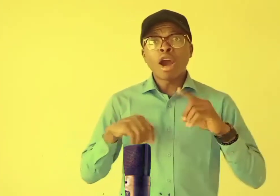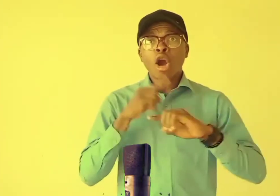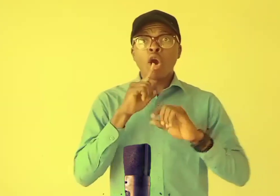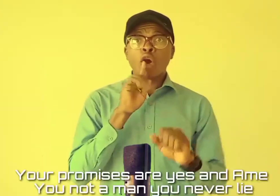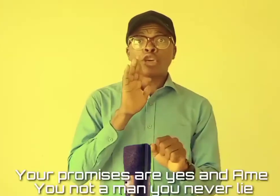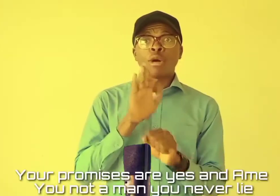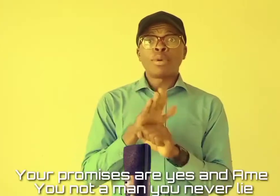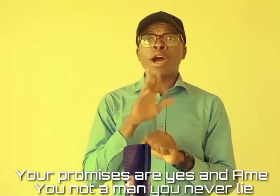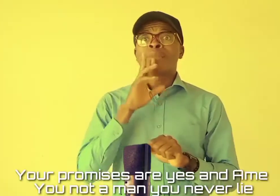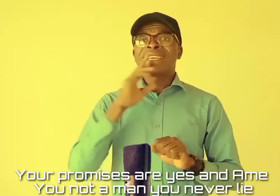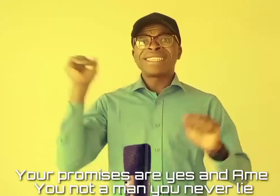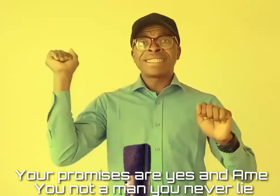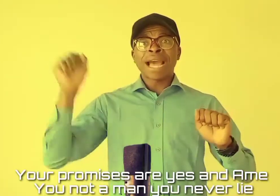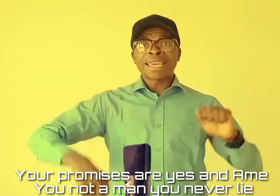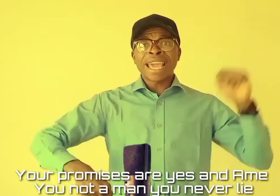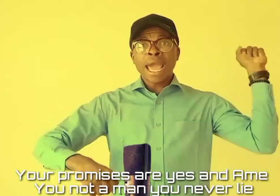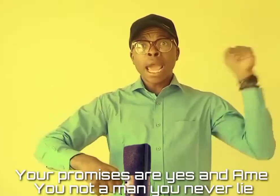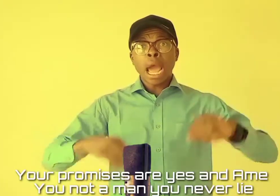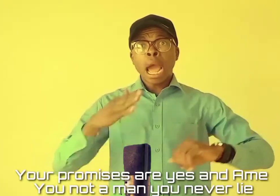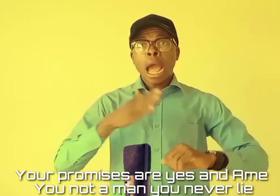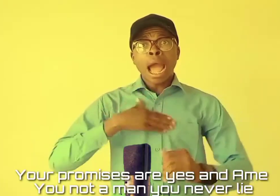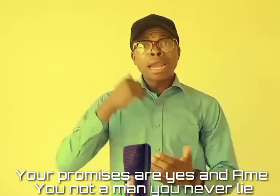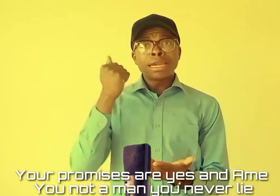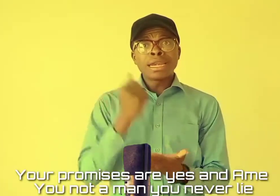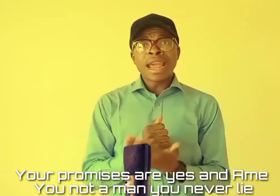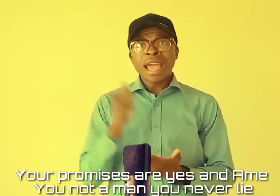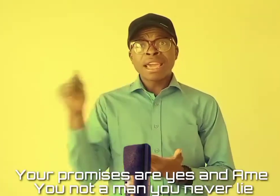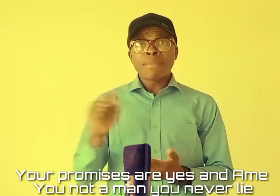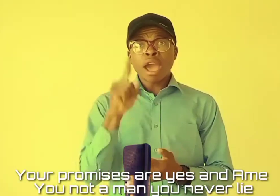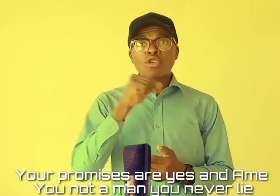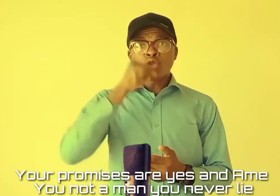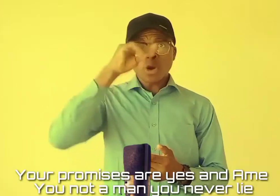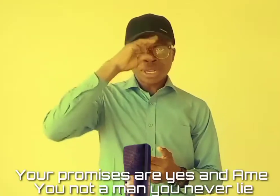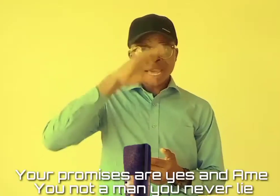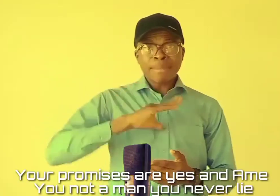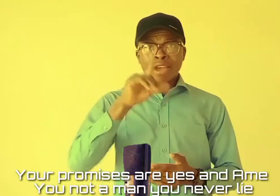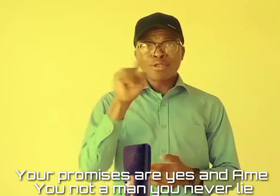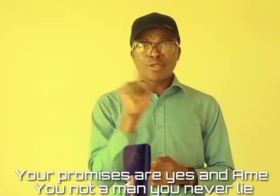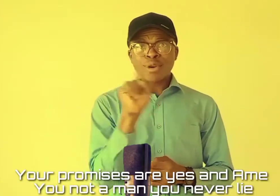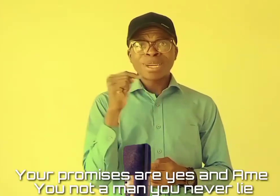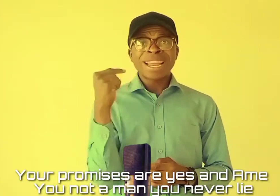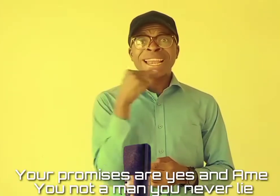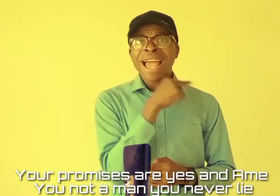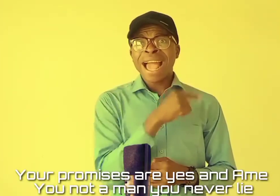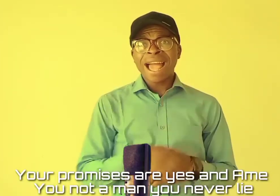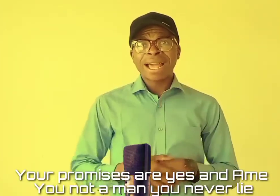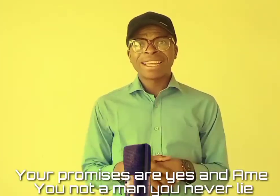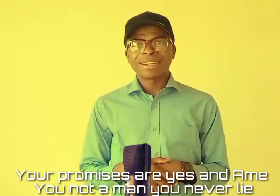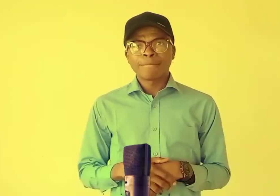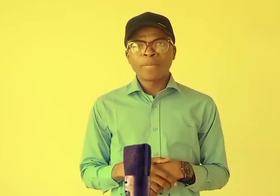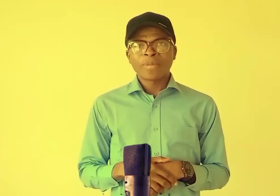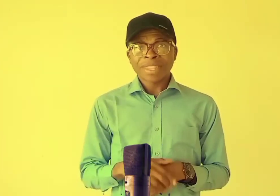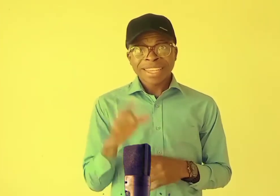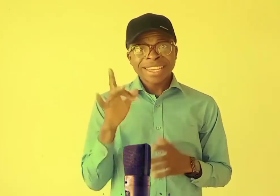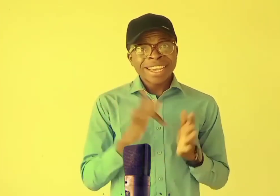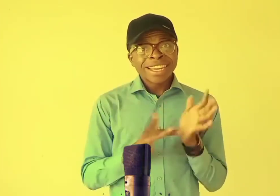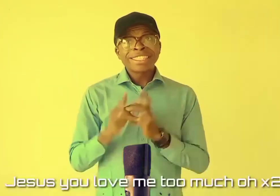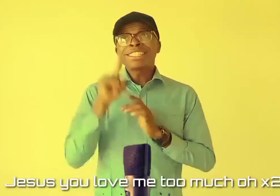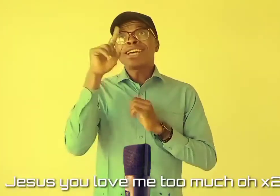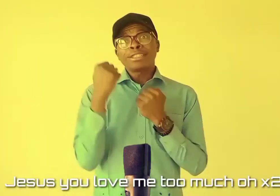And your promises are yeah. And they better not be mine. You know the lie. Jesus, you love